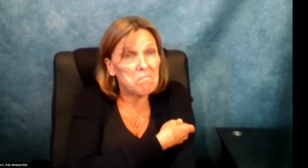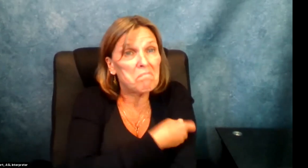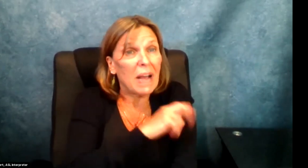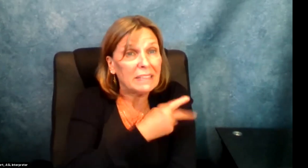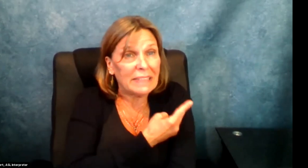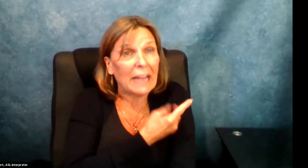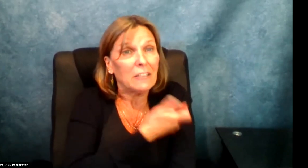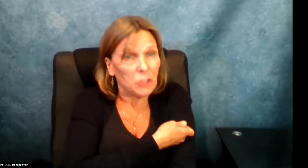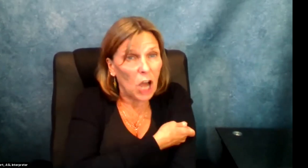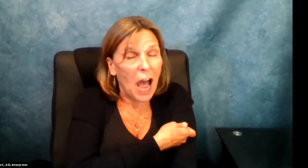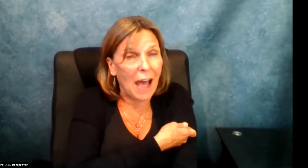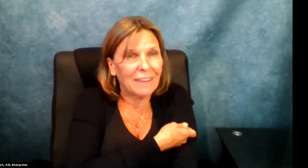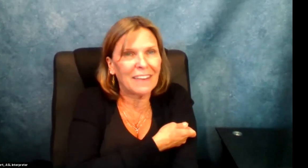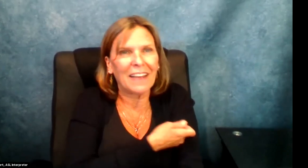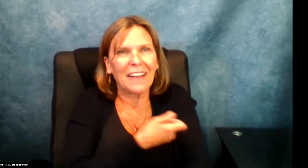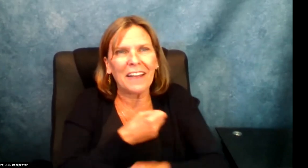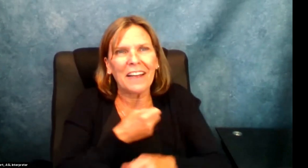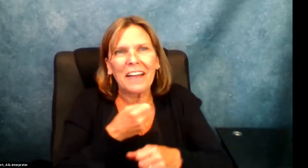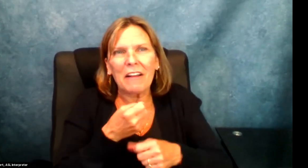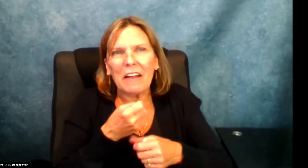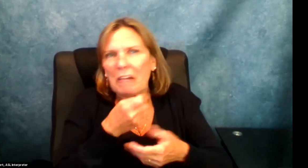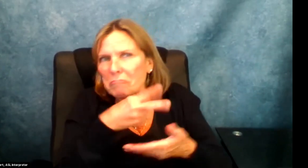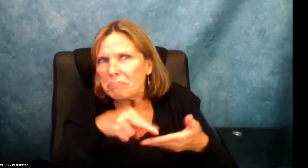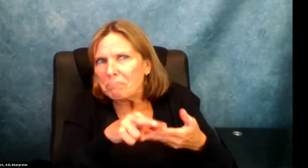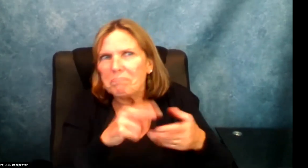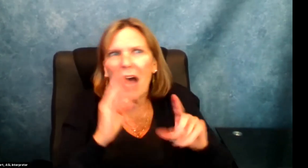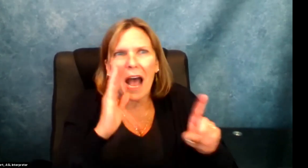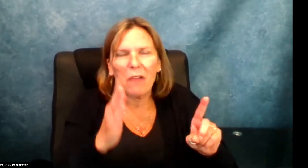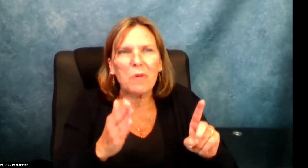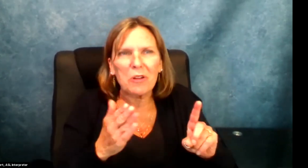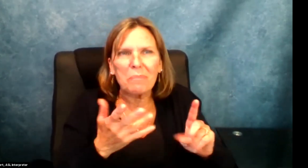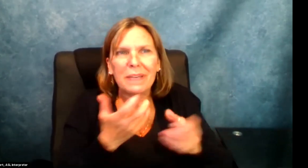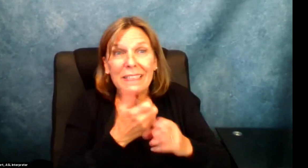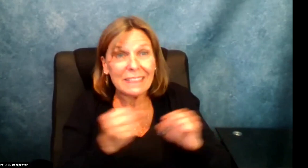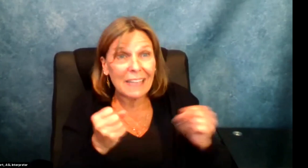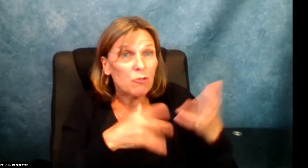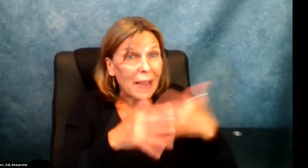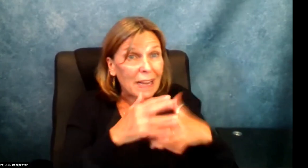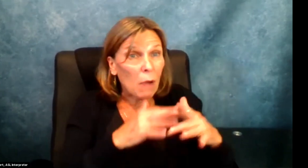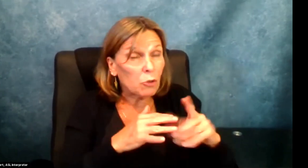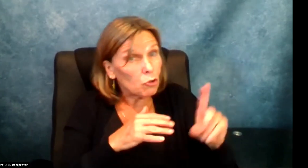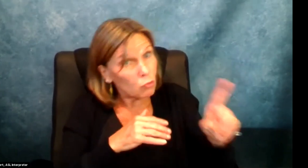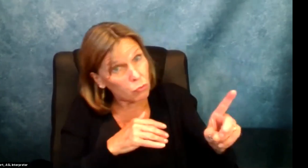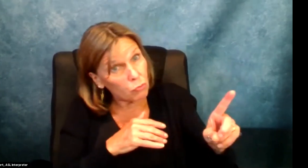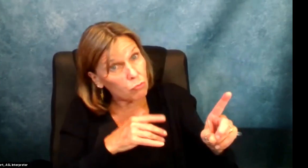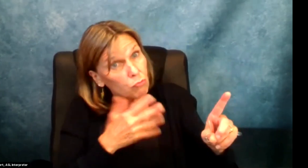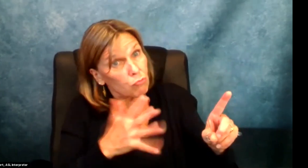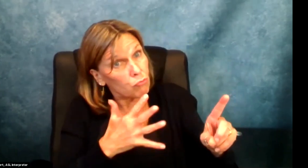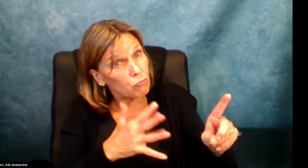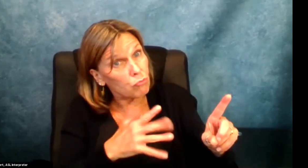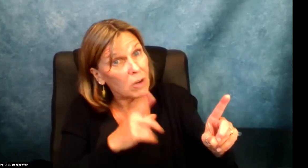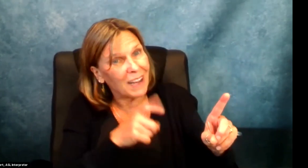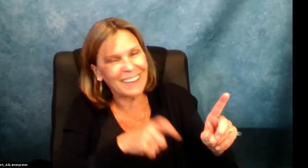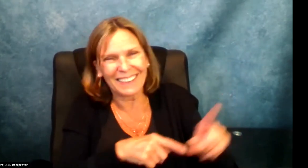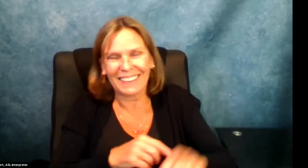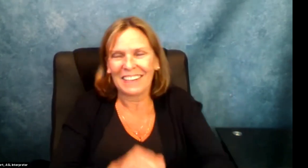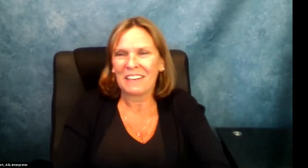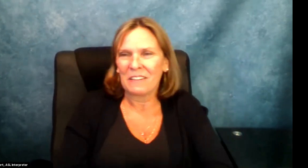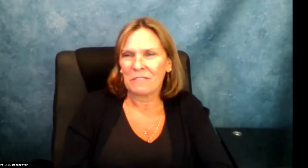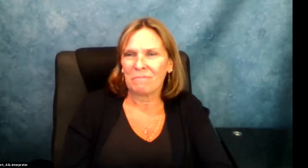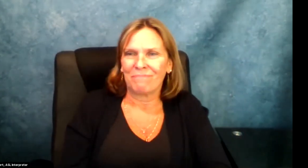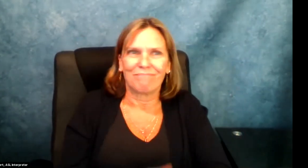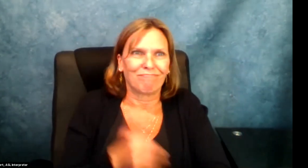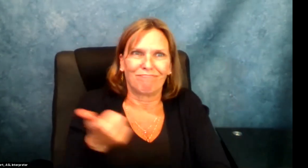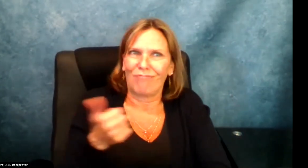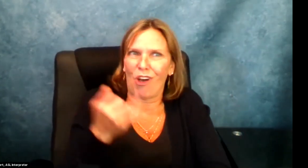what day that is for you." That might make things a little bit less awkward. I don't know if you have other thoughts